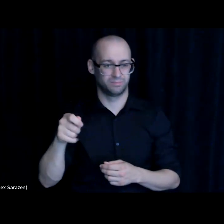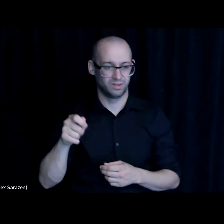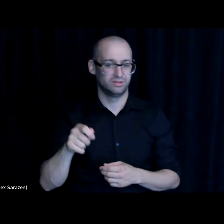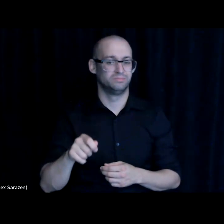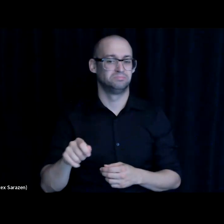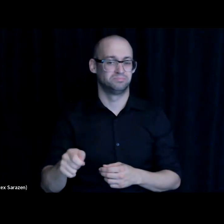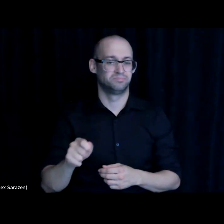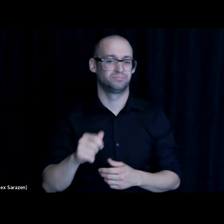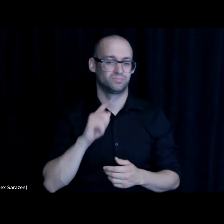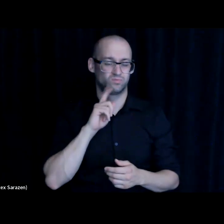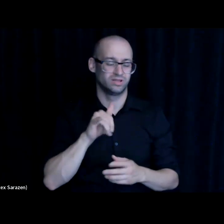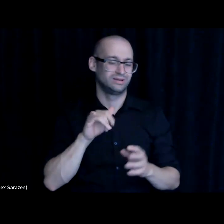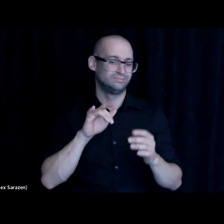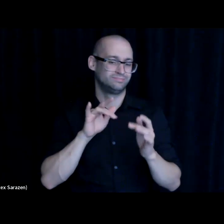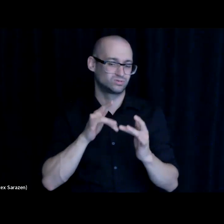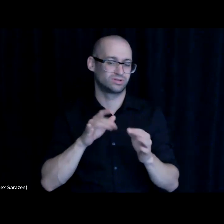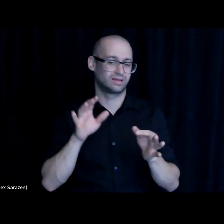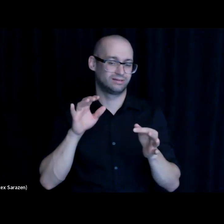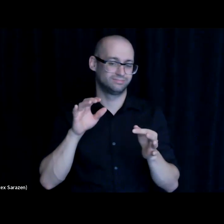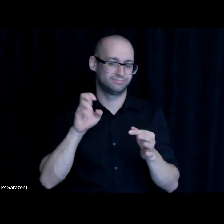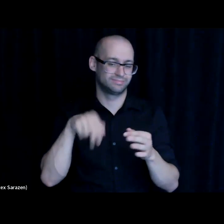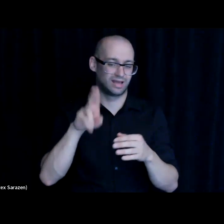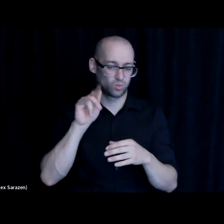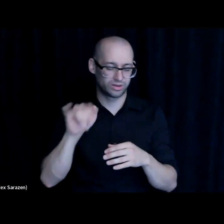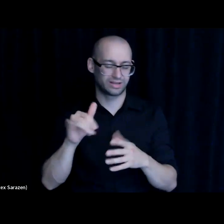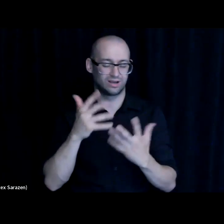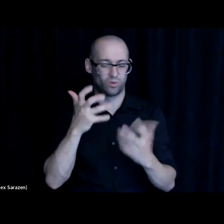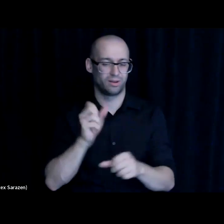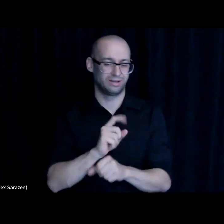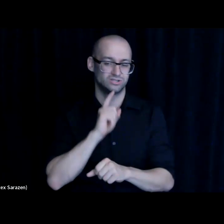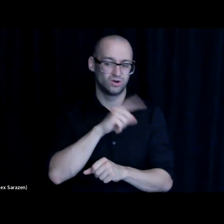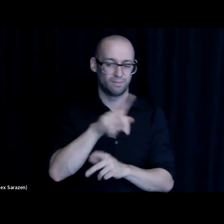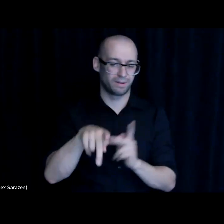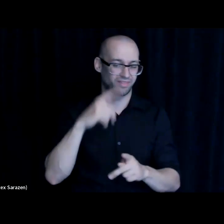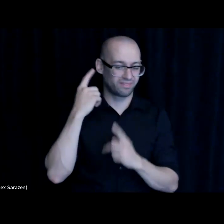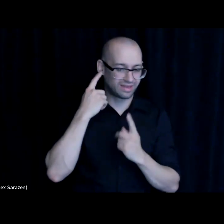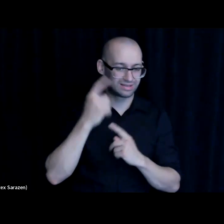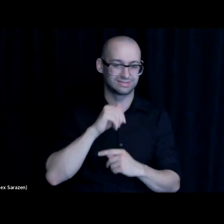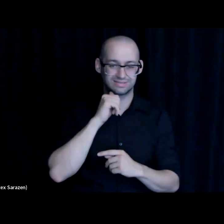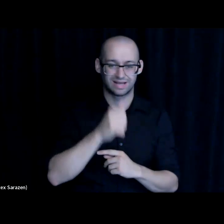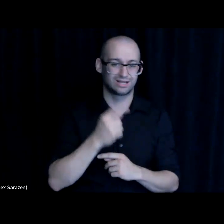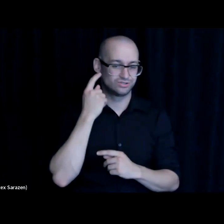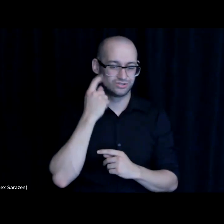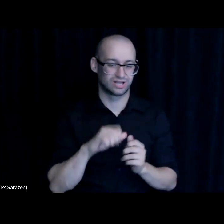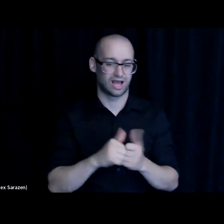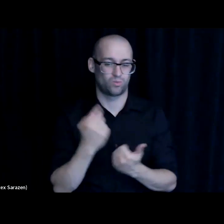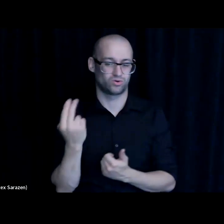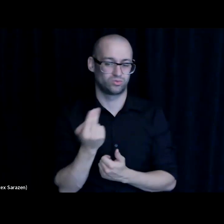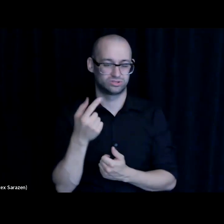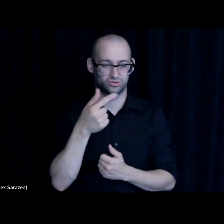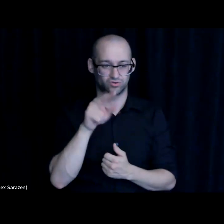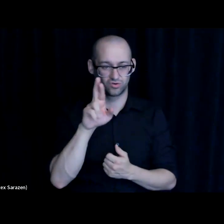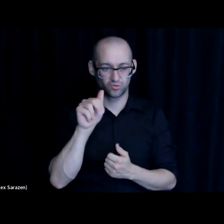we develop a draft, we've got to start thinking about, it's not just those, how we're going to use grant dollars,